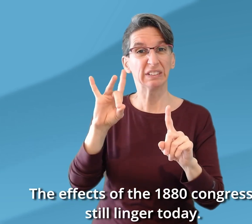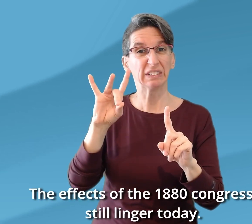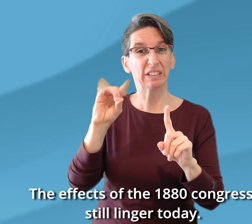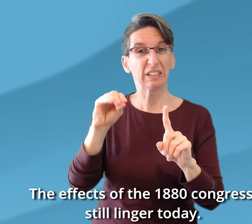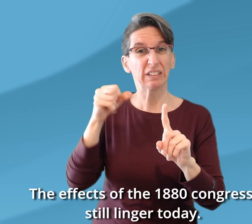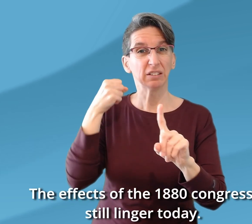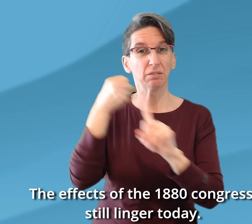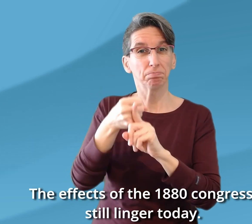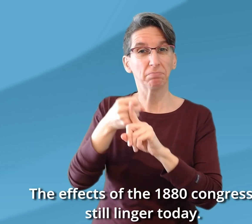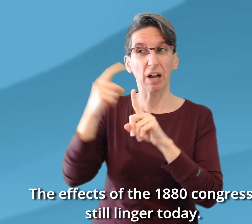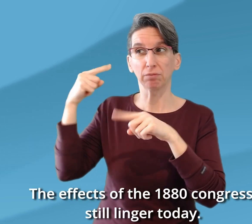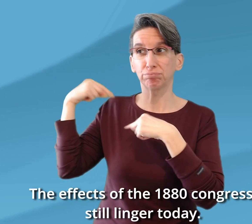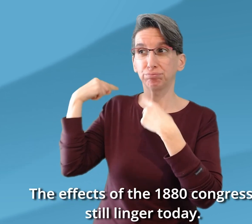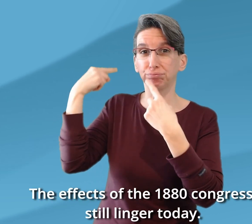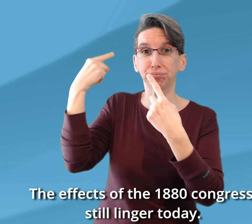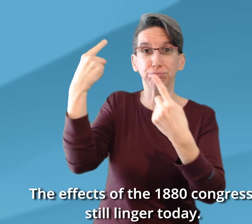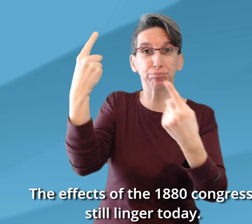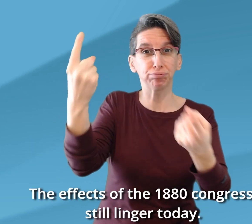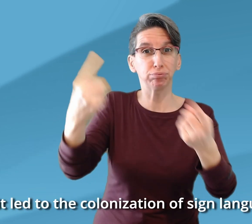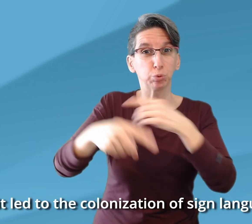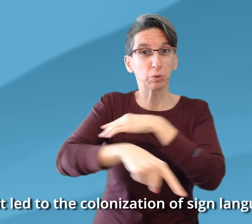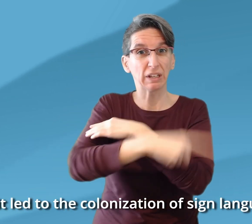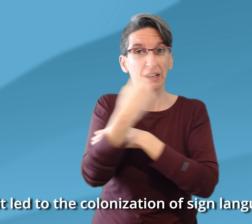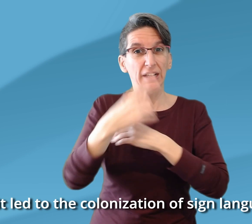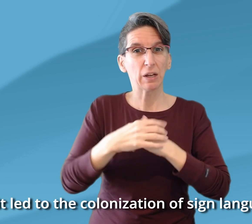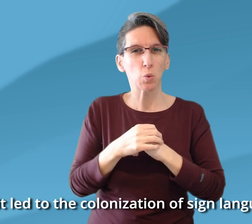The effects of the 1880 Congress still linger today.